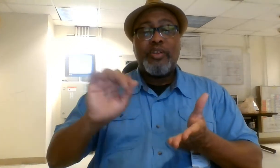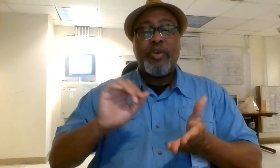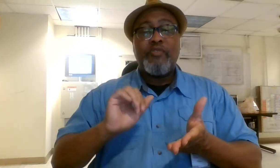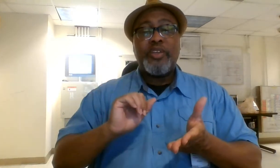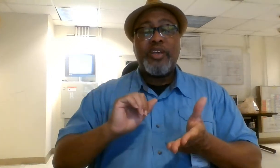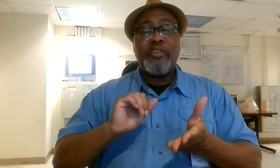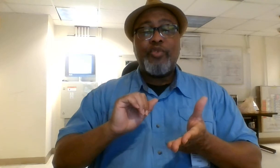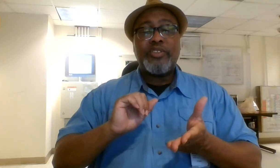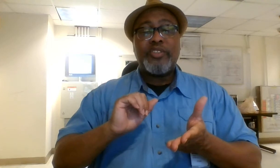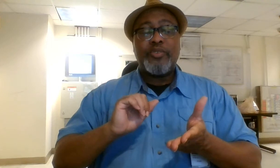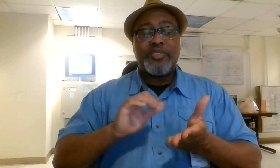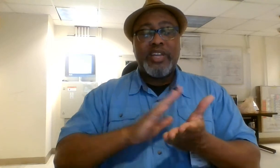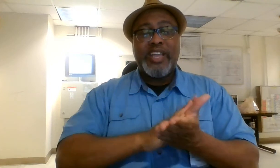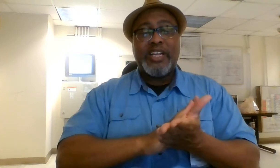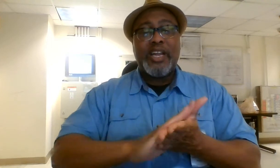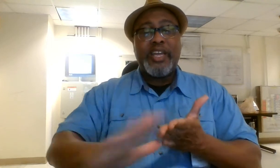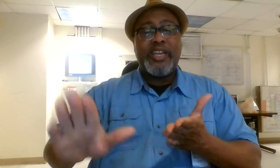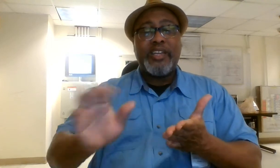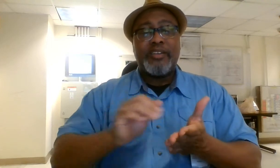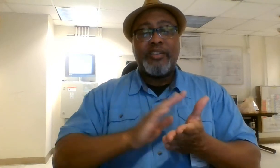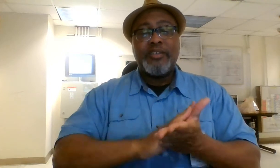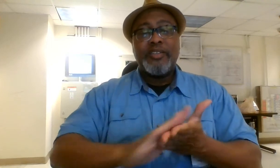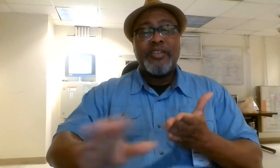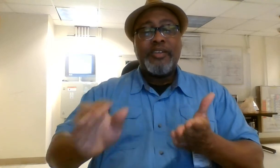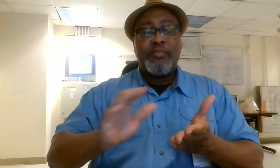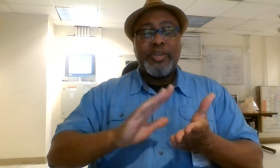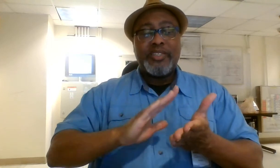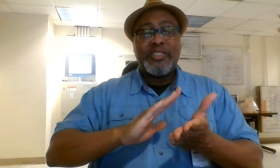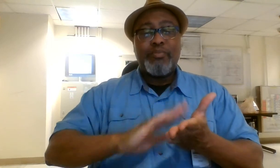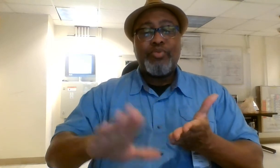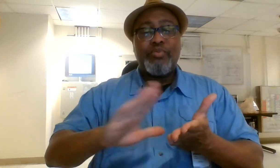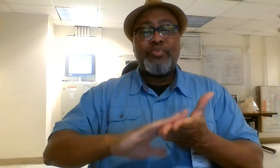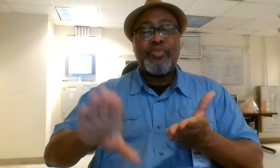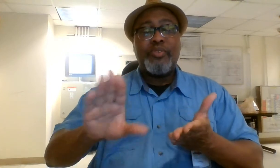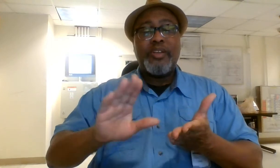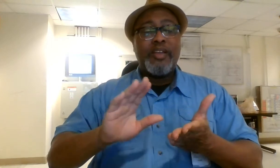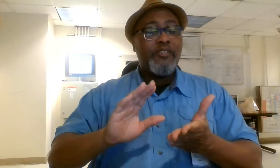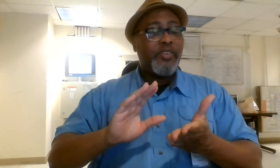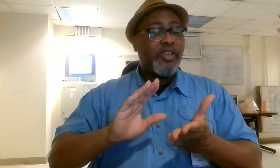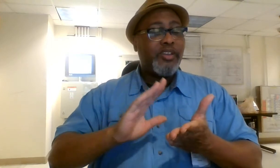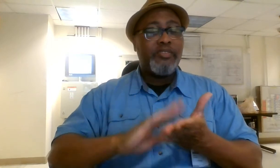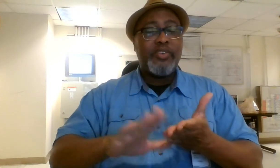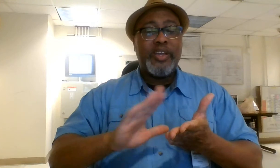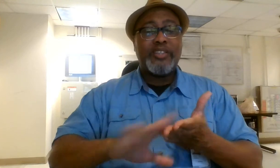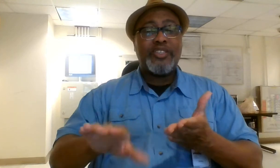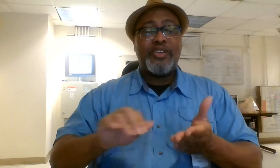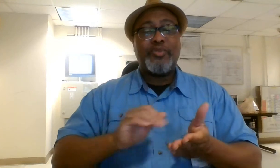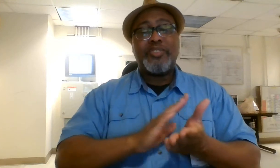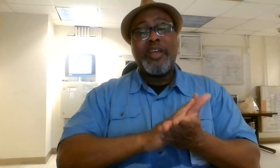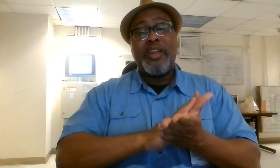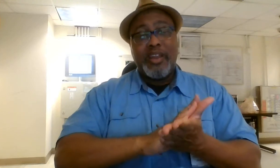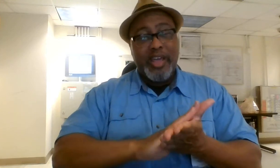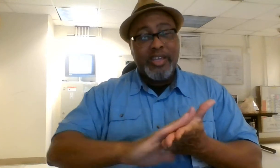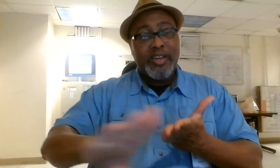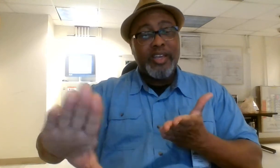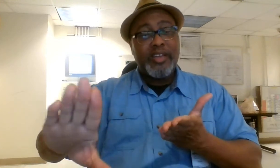Forgive or excuse. It's like clean. It's it's. Forgive. Excuse. Like clean.